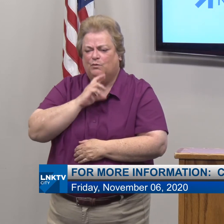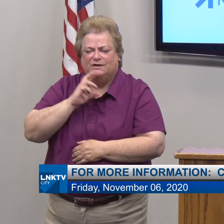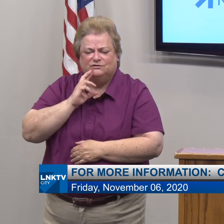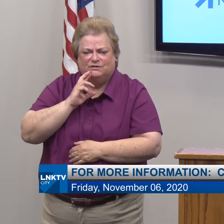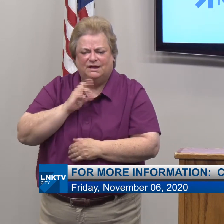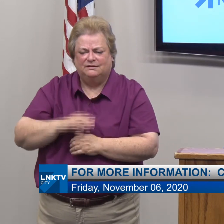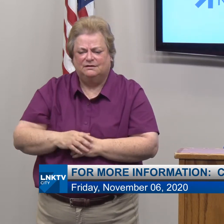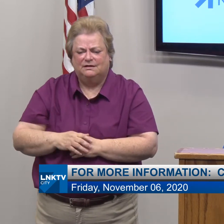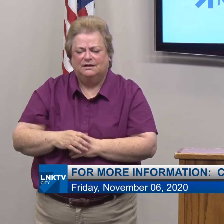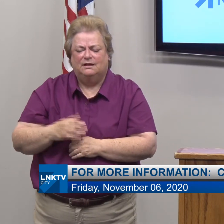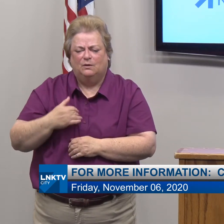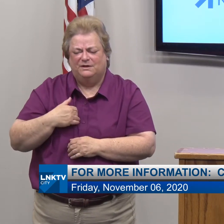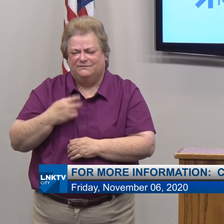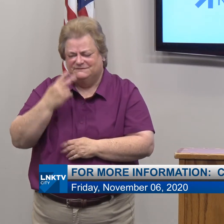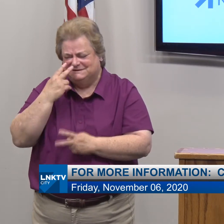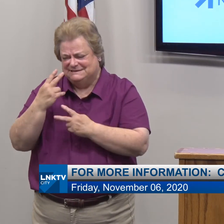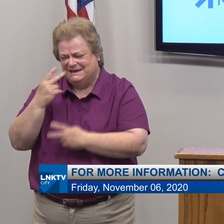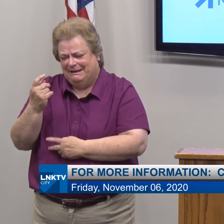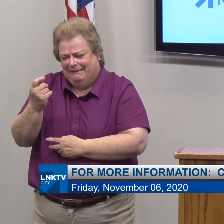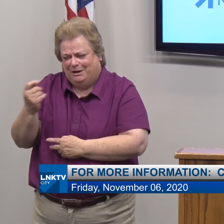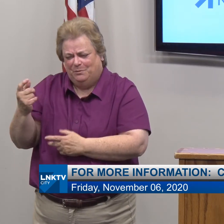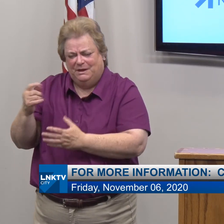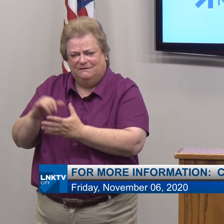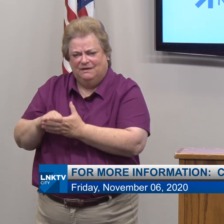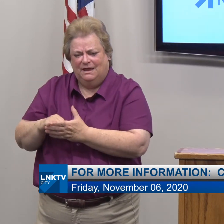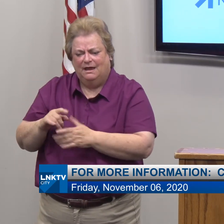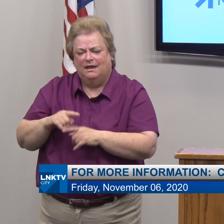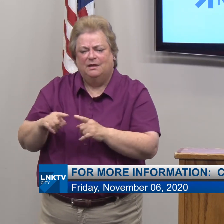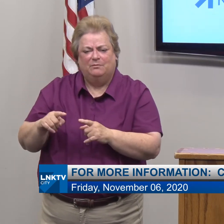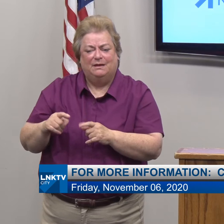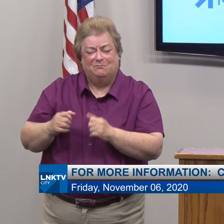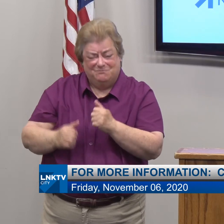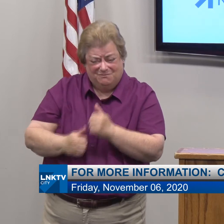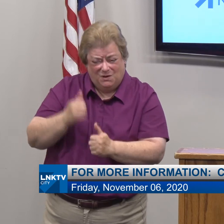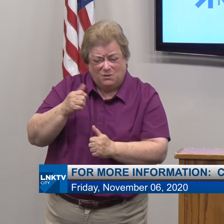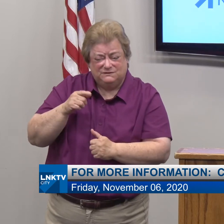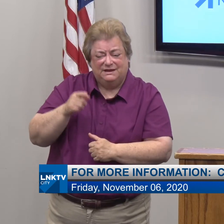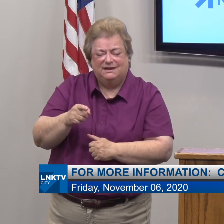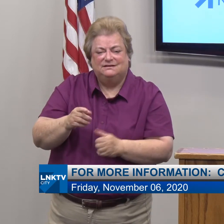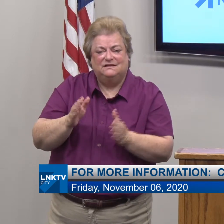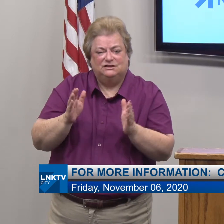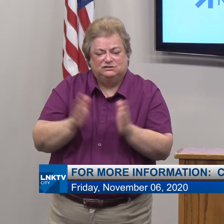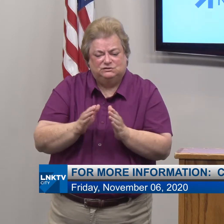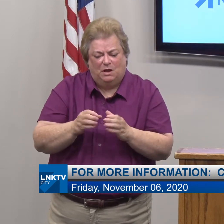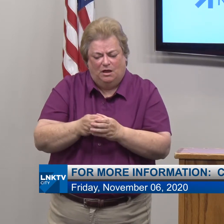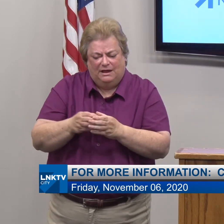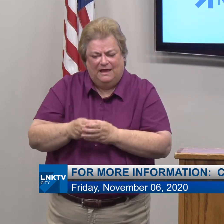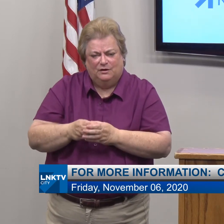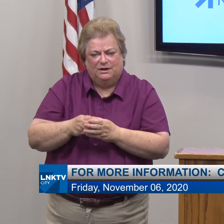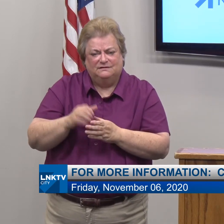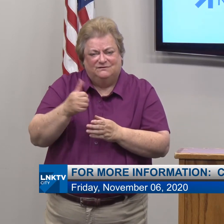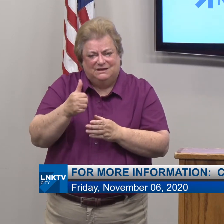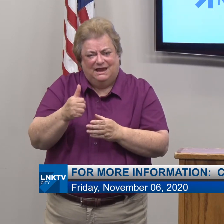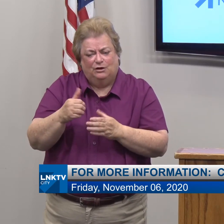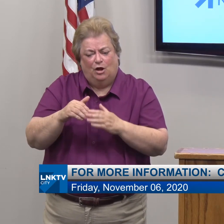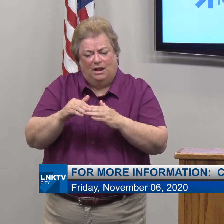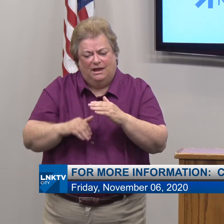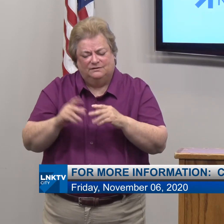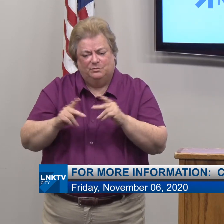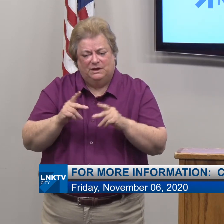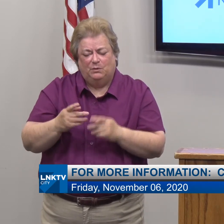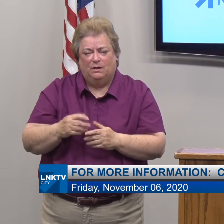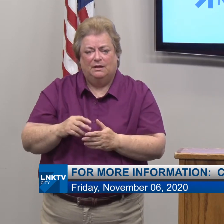There's been a little bit of that, but it's primarily the smaller gatherings, a 10 or less, and it's really being with people